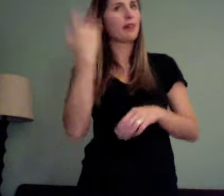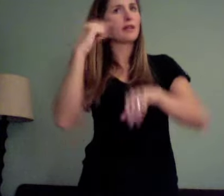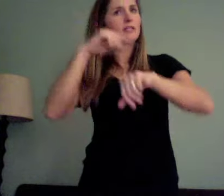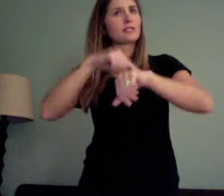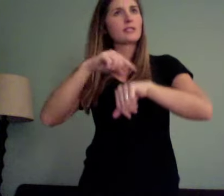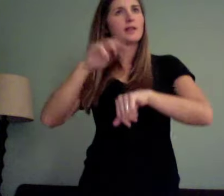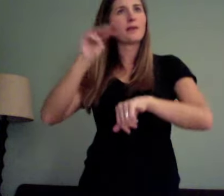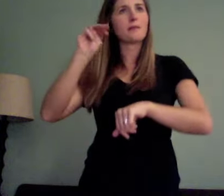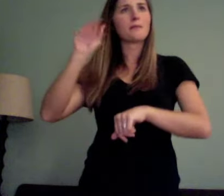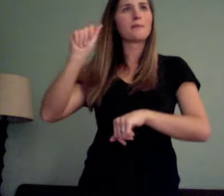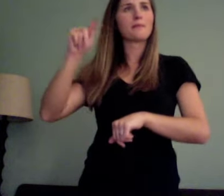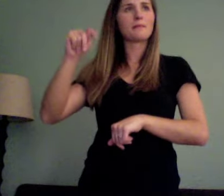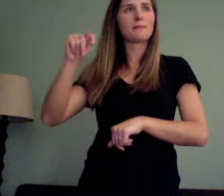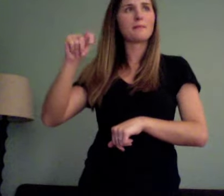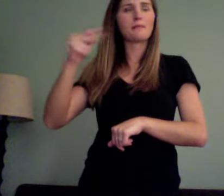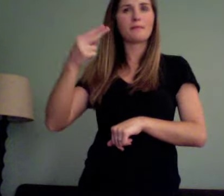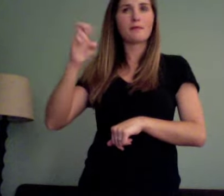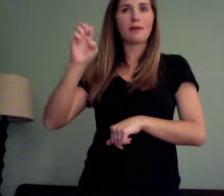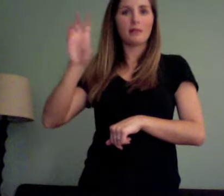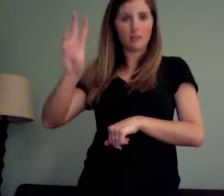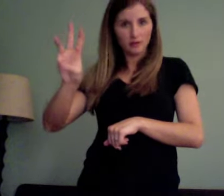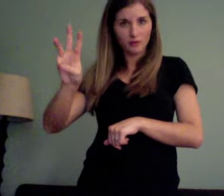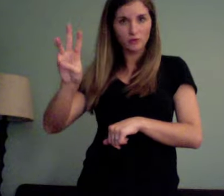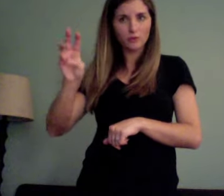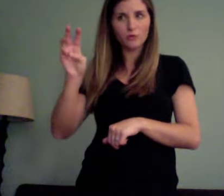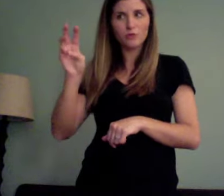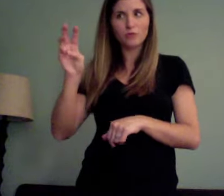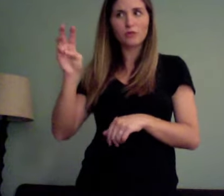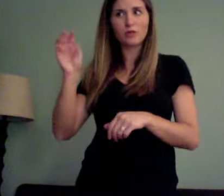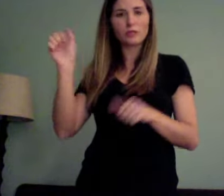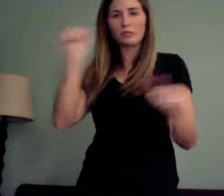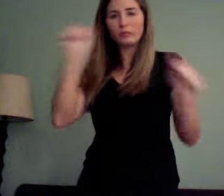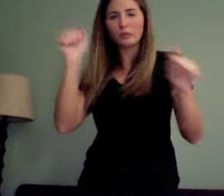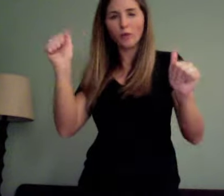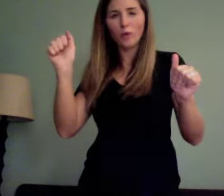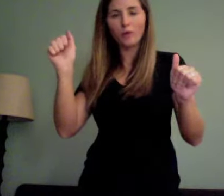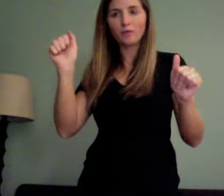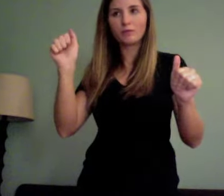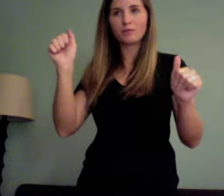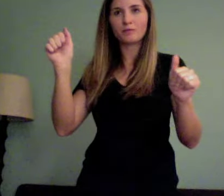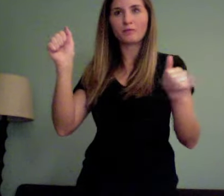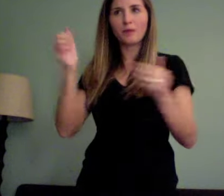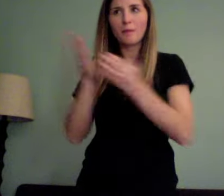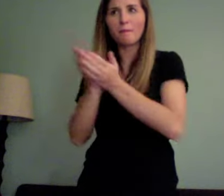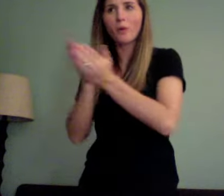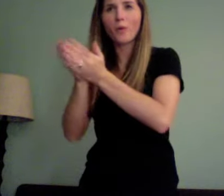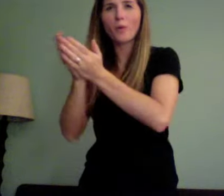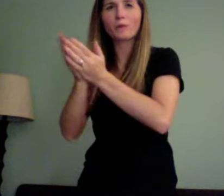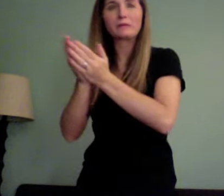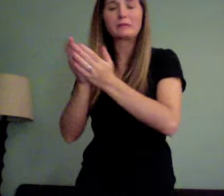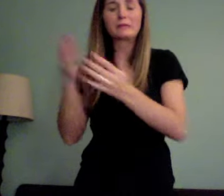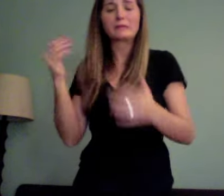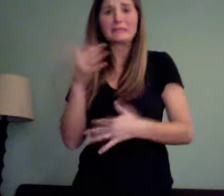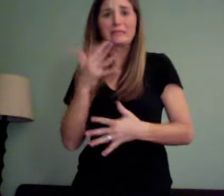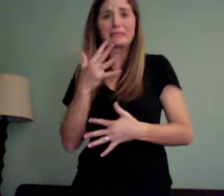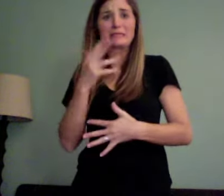14. There was a storm and the disciples were on the boat. And they were scared to death. And they saw what appeared to be a ghost walking on